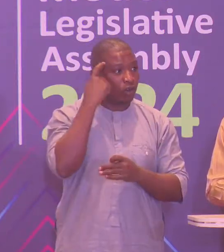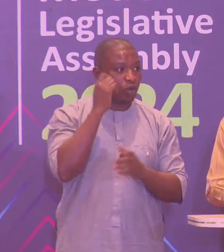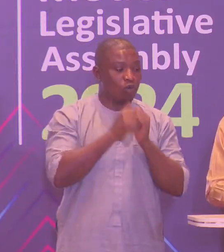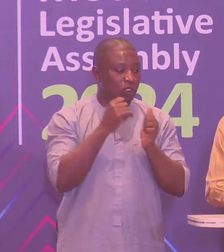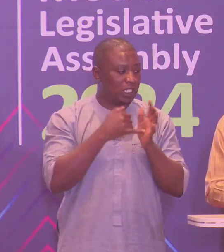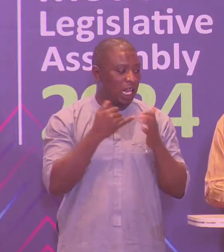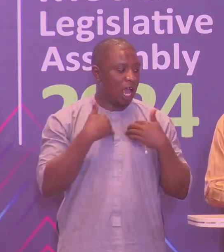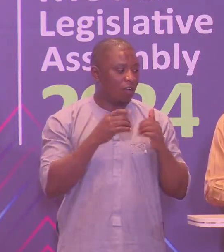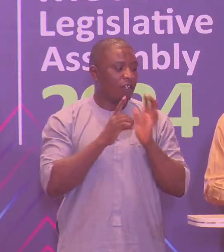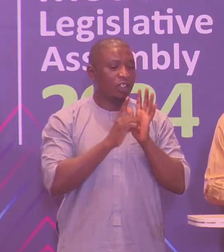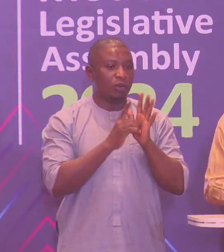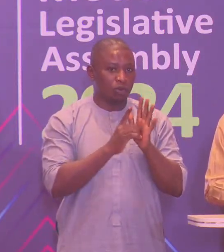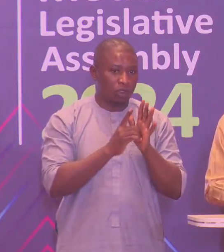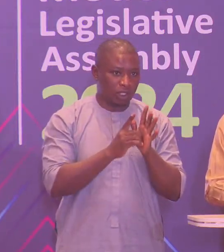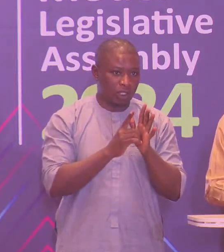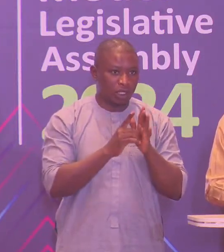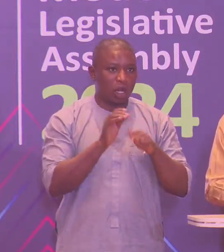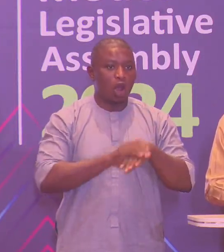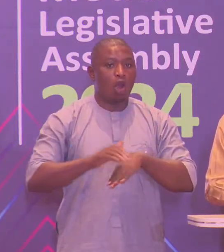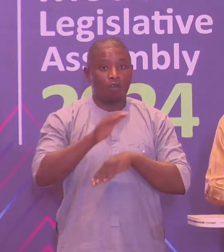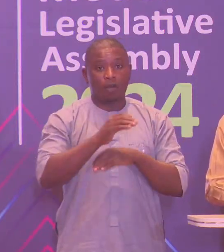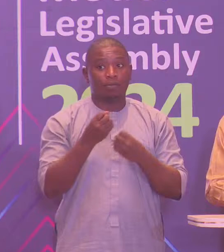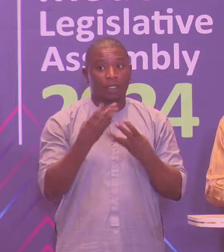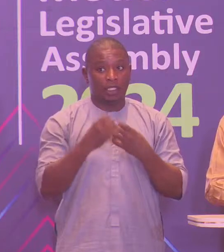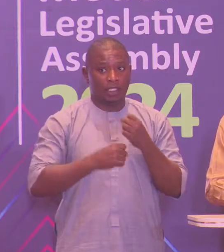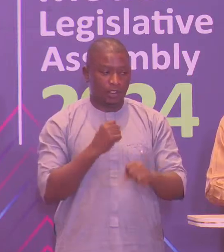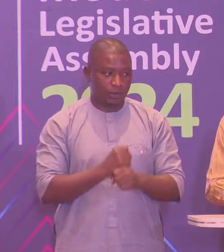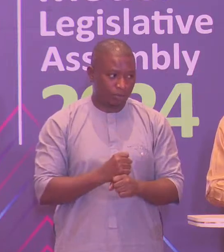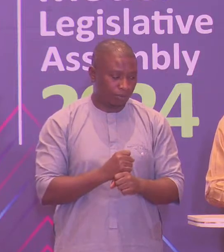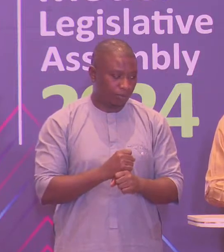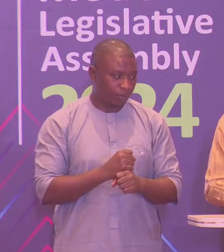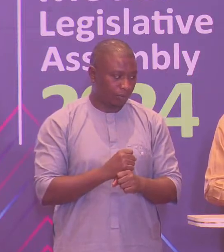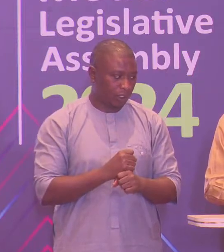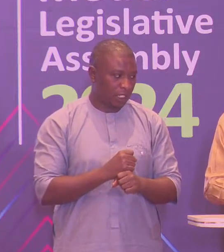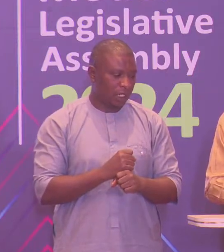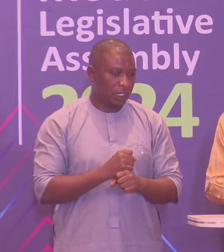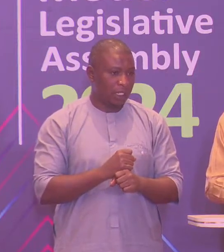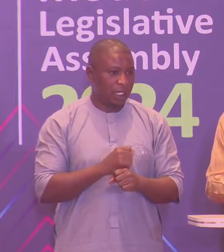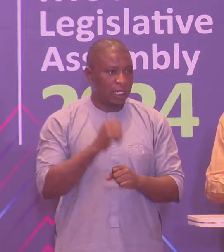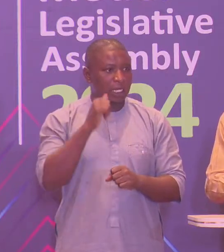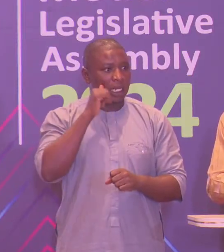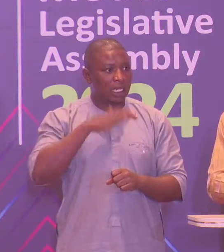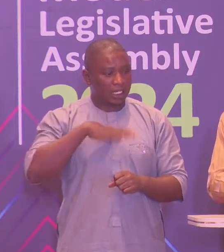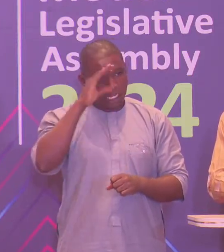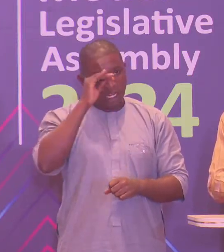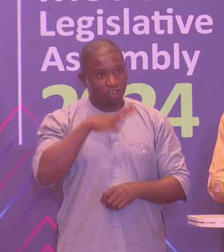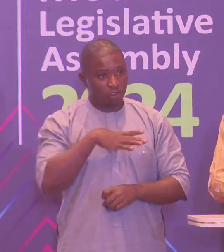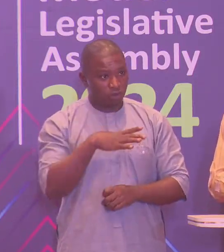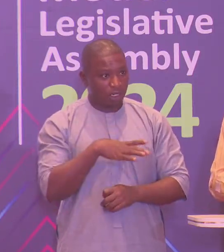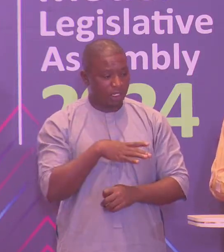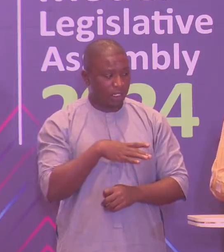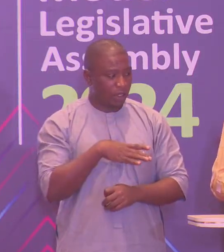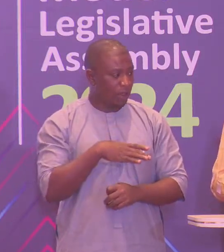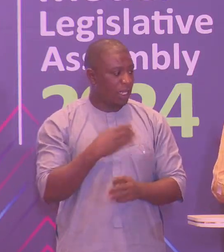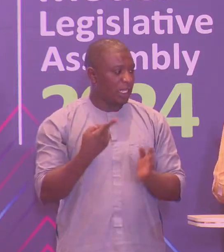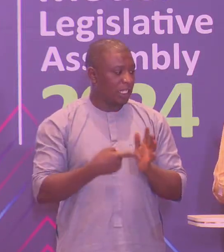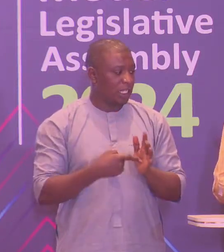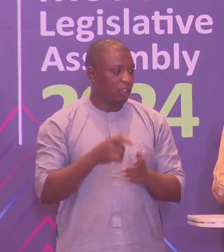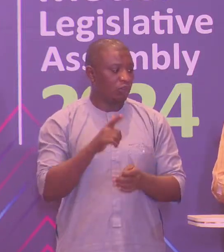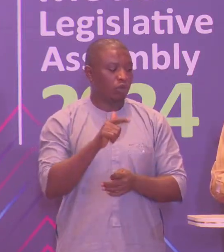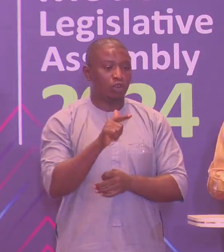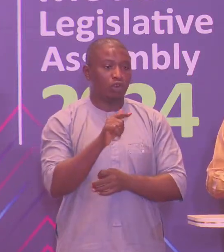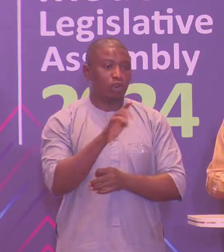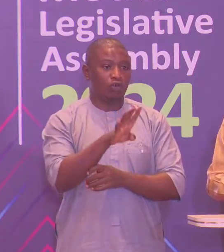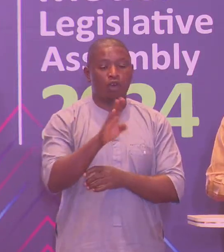demonstrated over a decade. Distinguished guests, ladies and gentlemen, this 2024